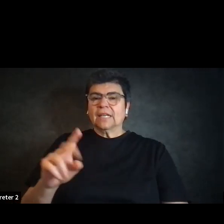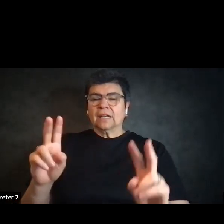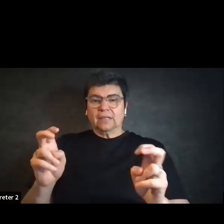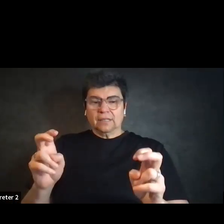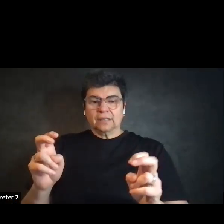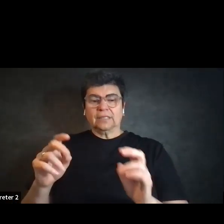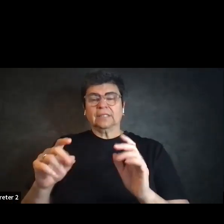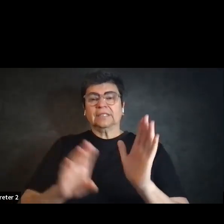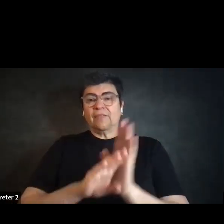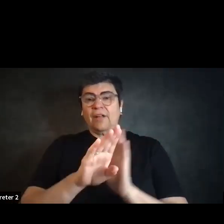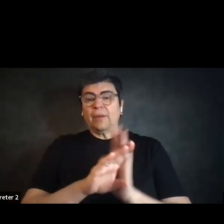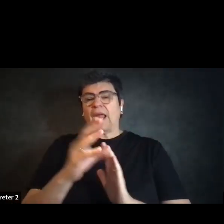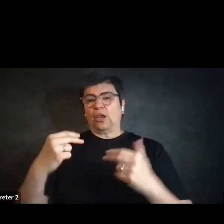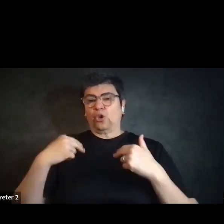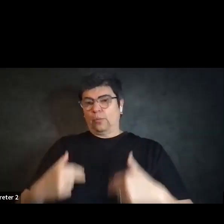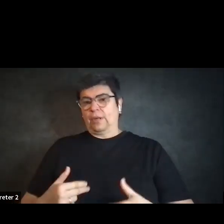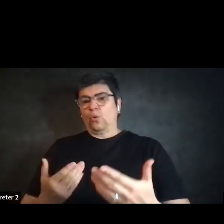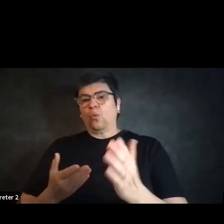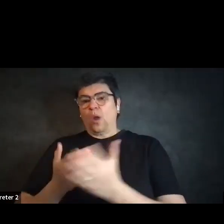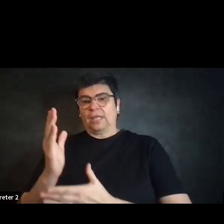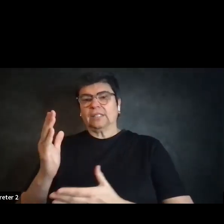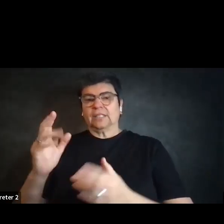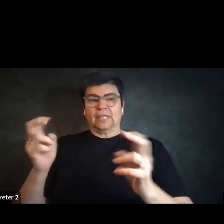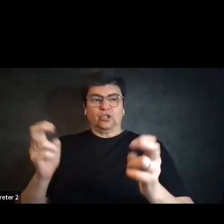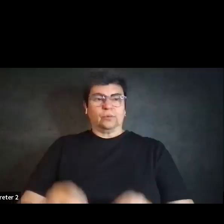well as a human rights issue.